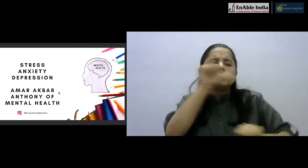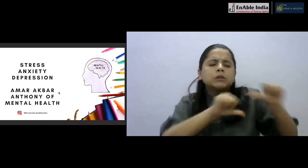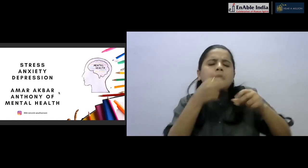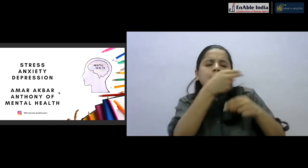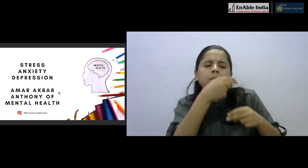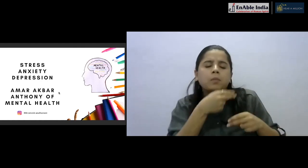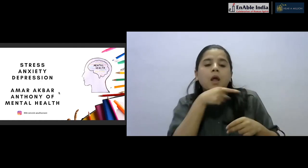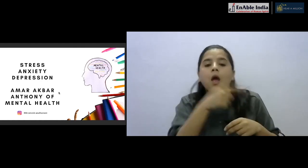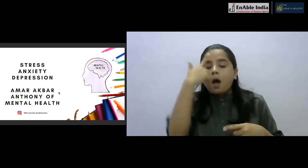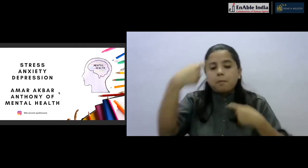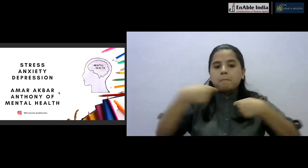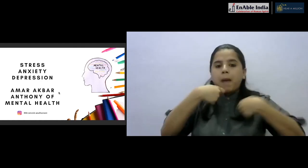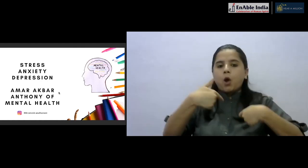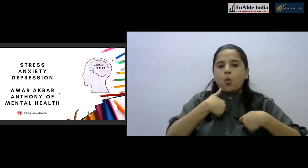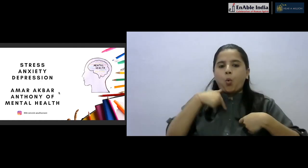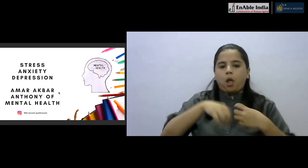well-being. Okay.